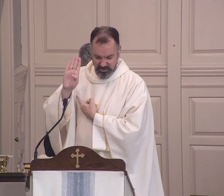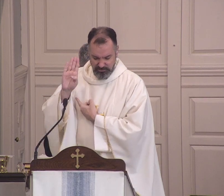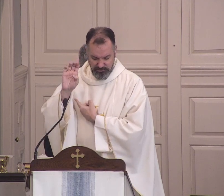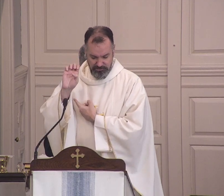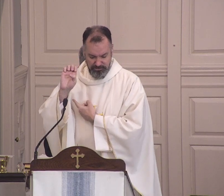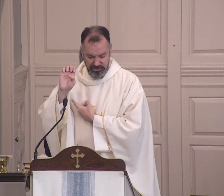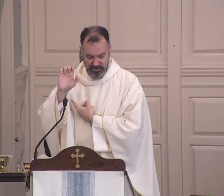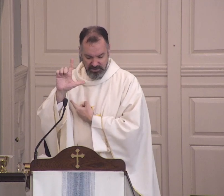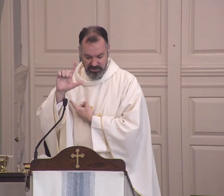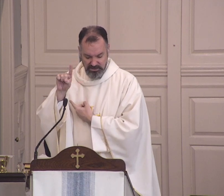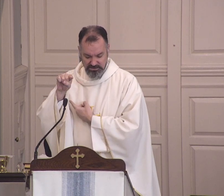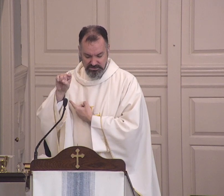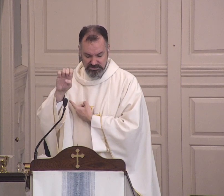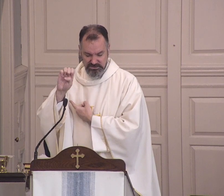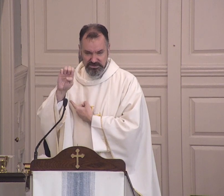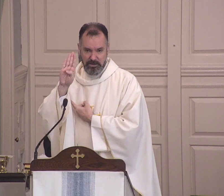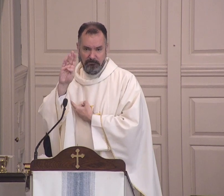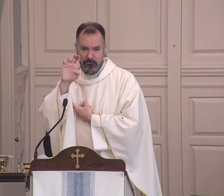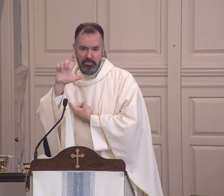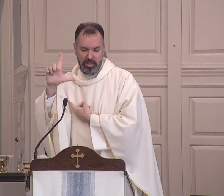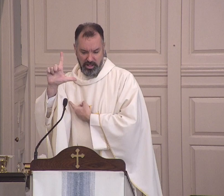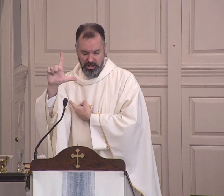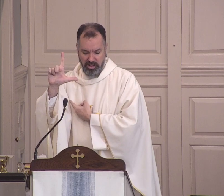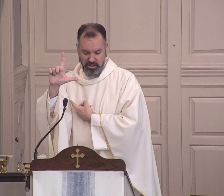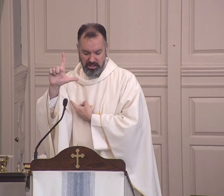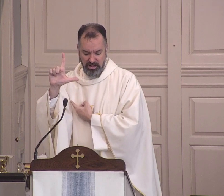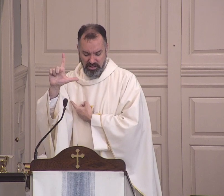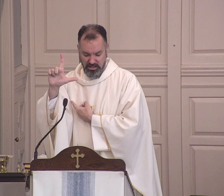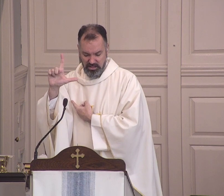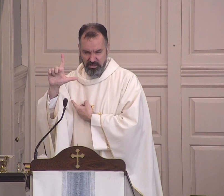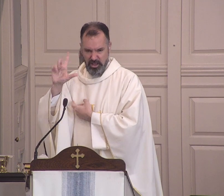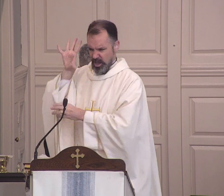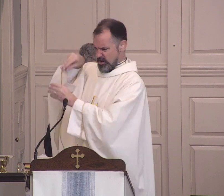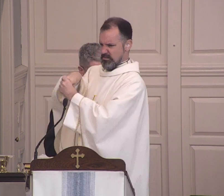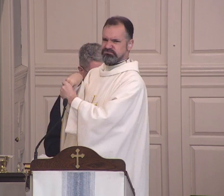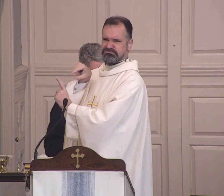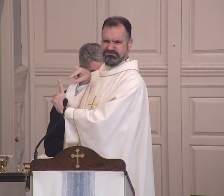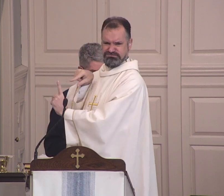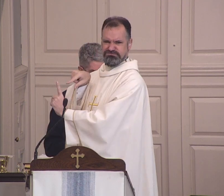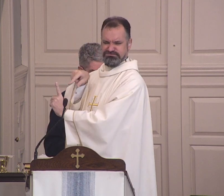"He is possessed by Beelzebul,